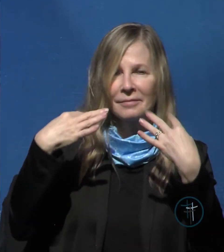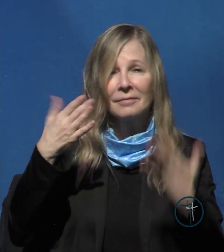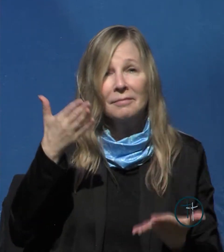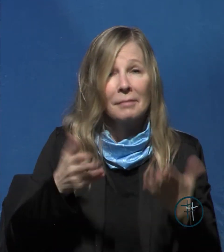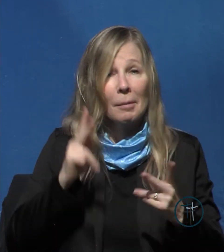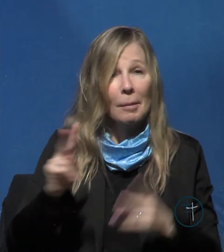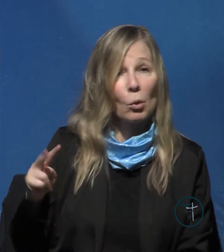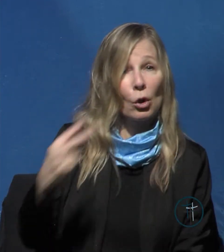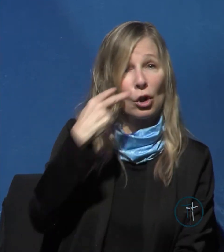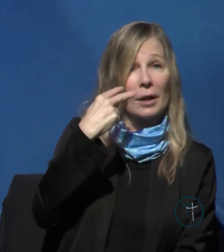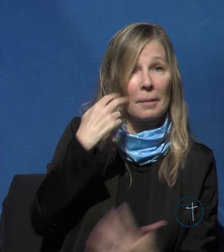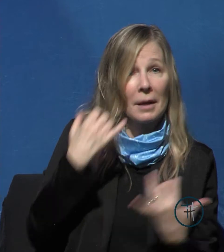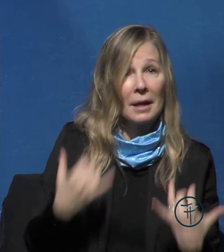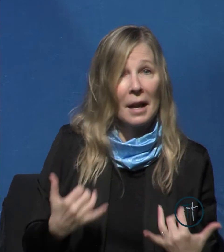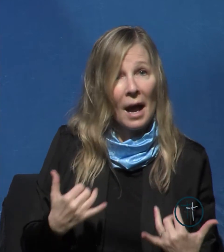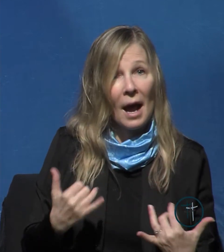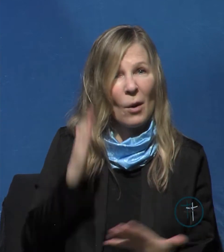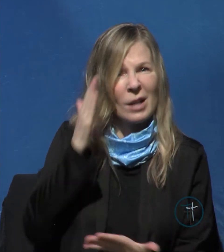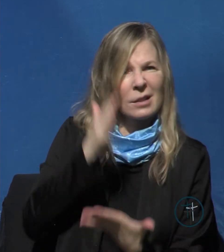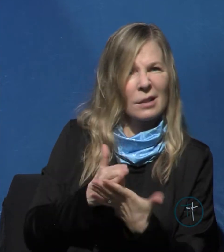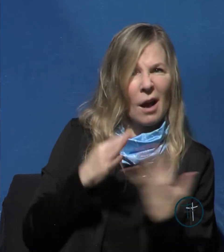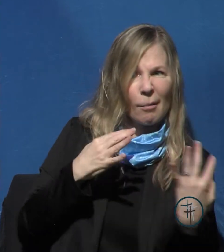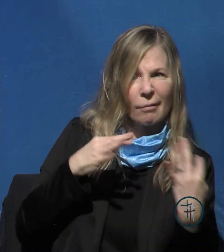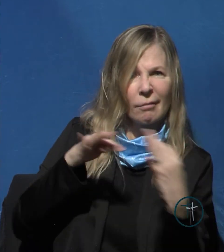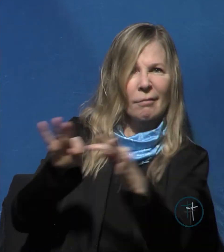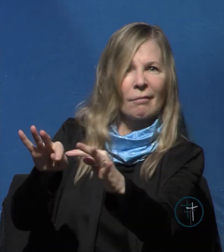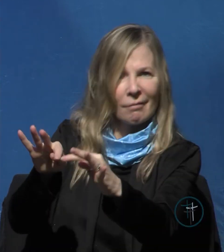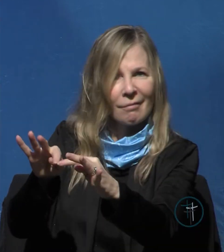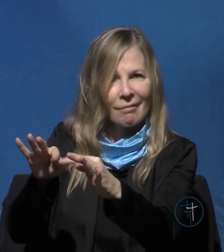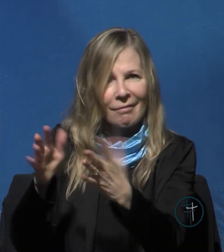Maybe people will look at me if they stop looking at them.